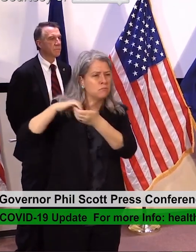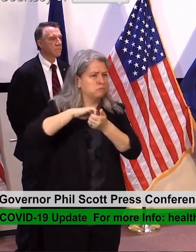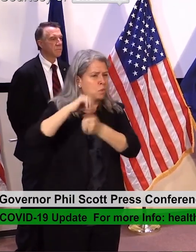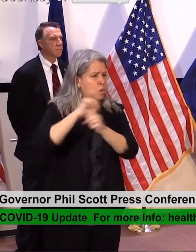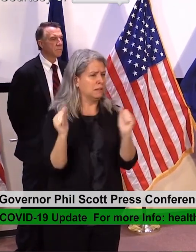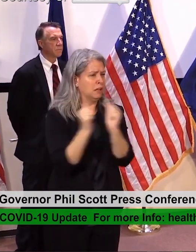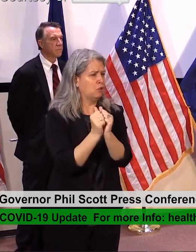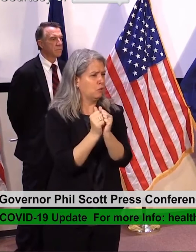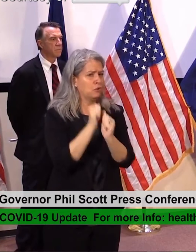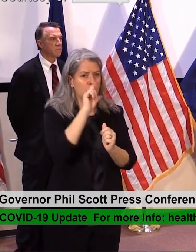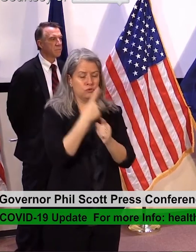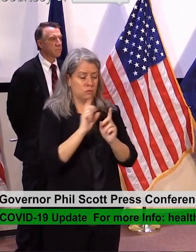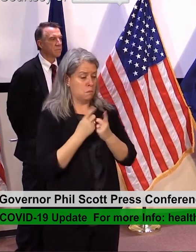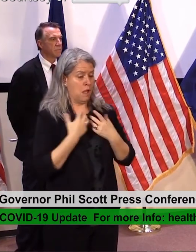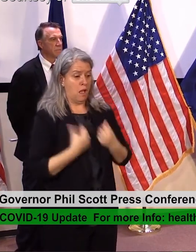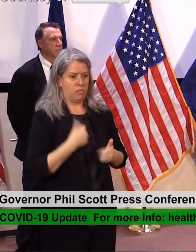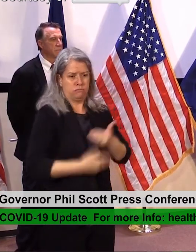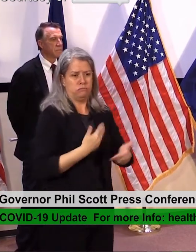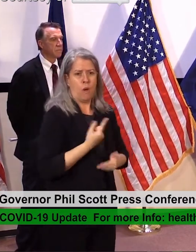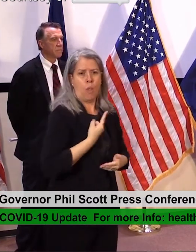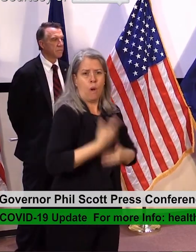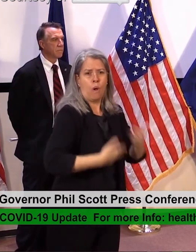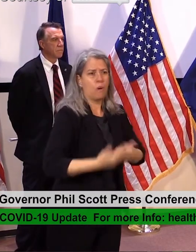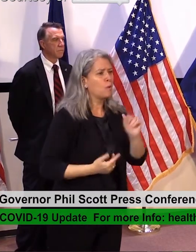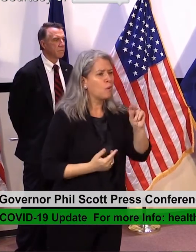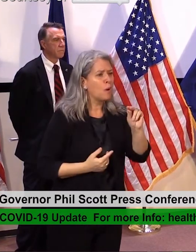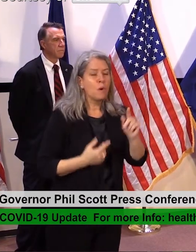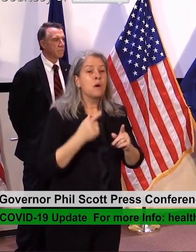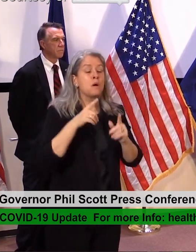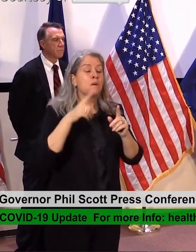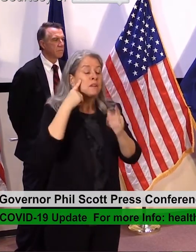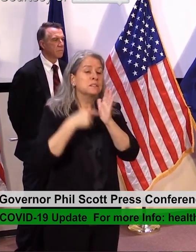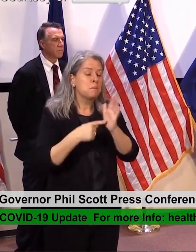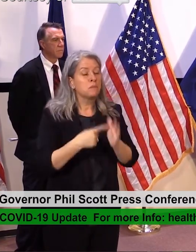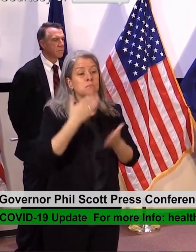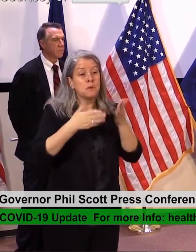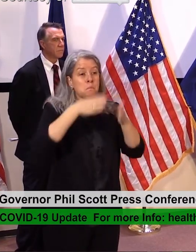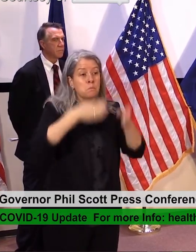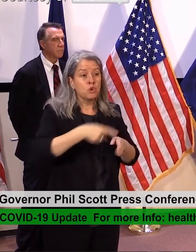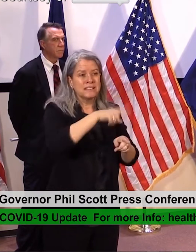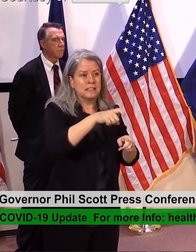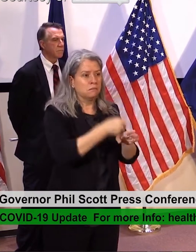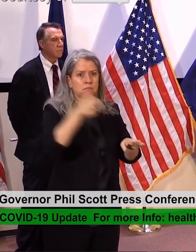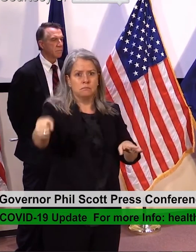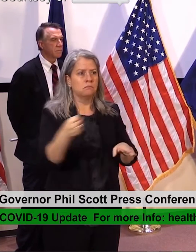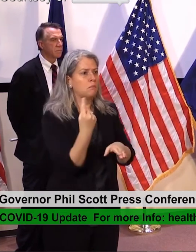coordinated, such as people needing to be in isolation or quarantine